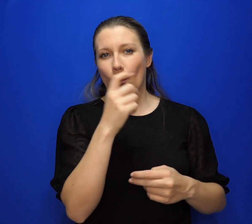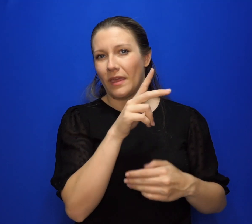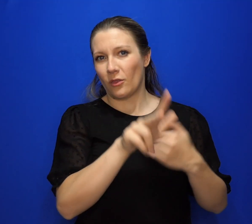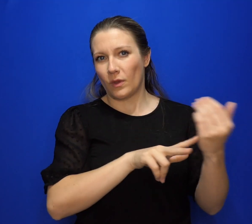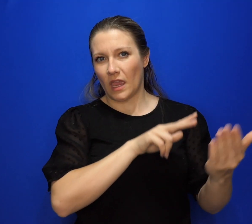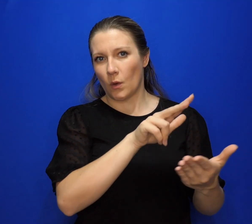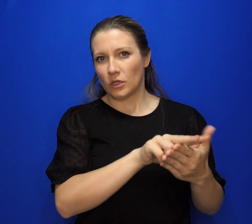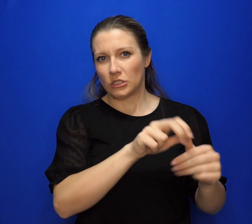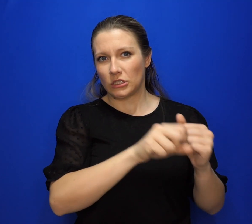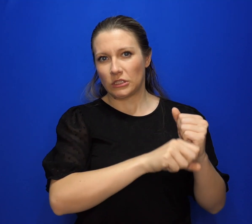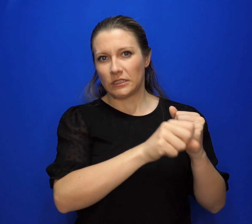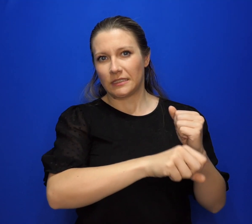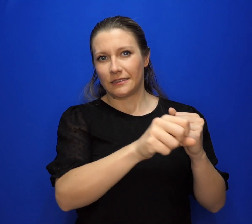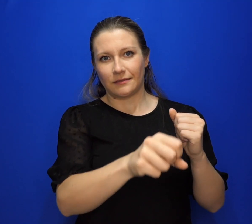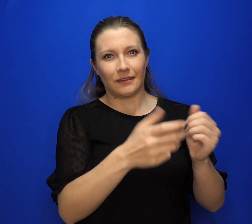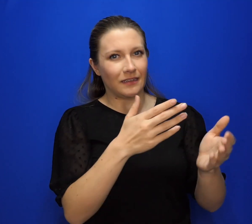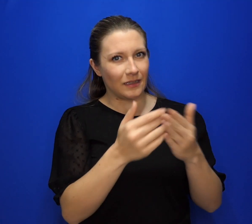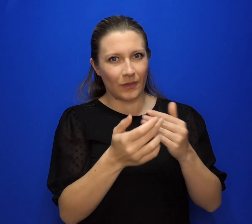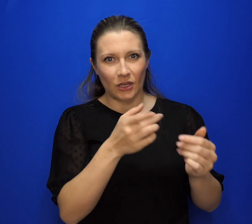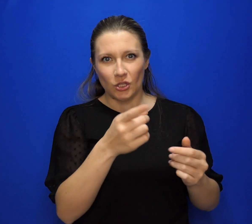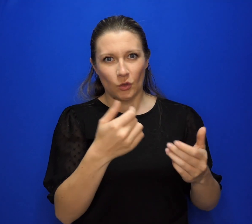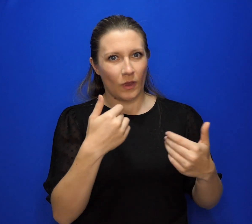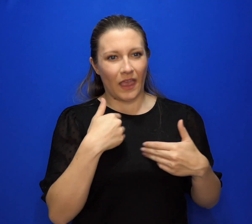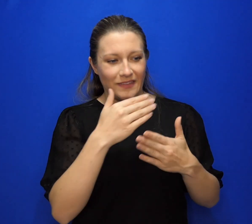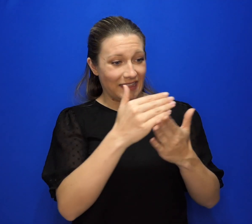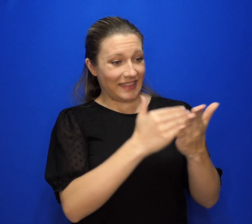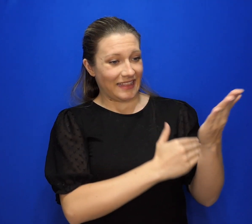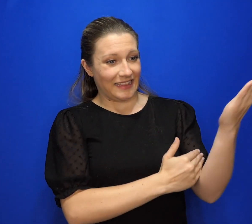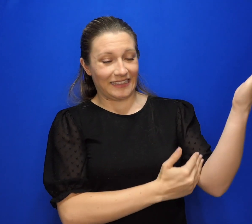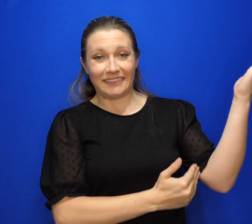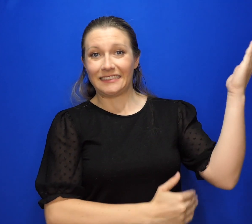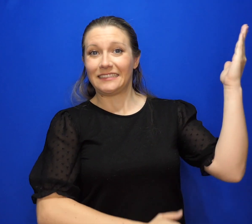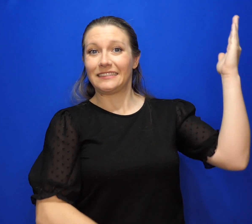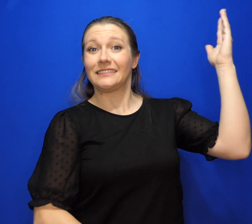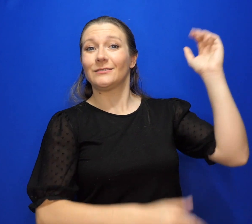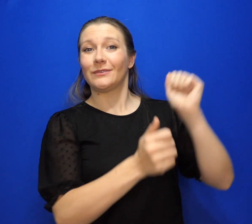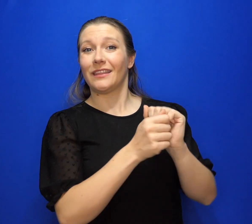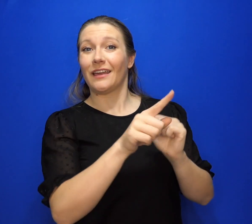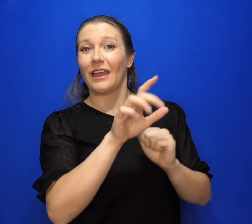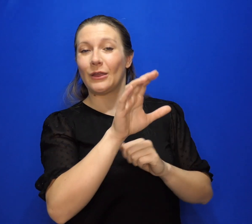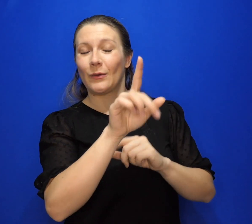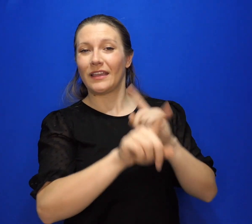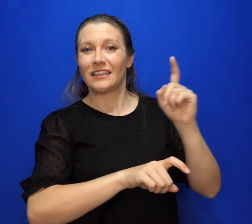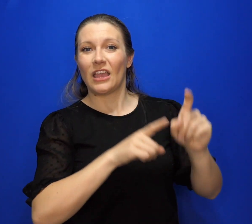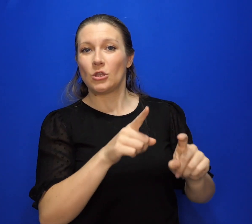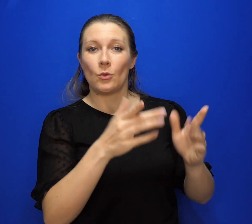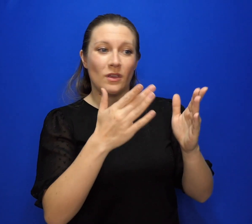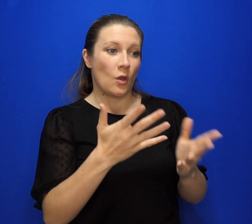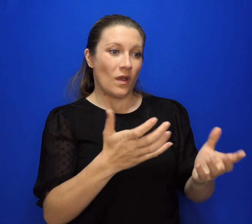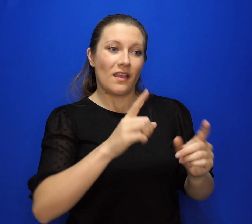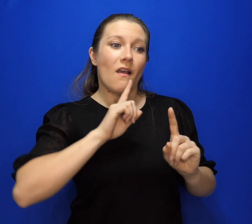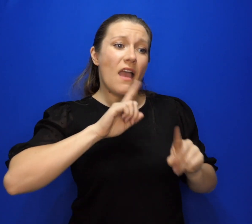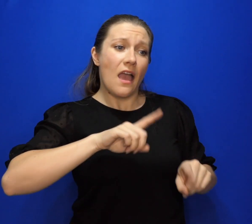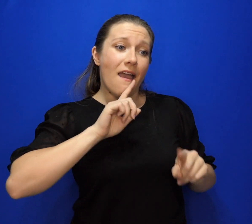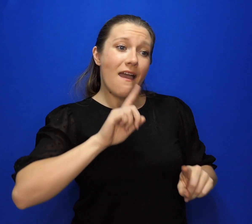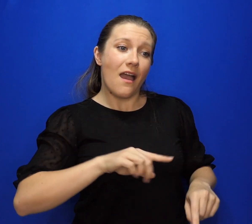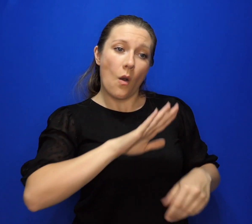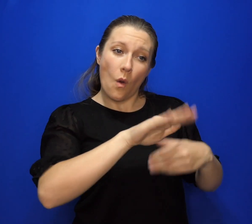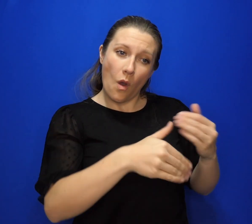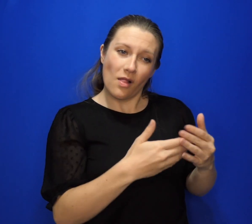despite the fact that you came in with a list of 100 questions and you're the person who wants them all answered right now. I guarantee, as much as the doctor